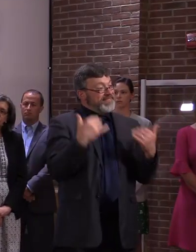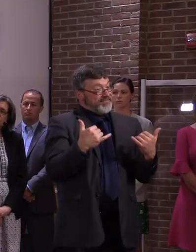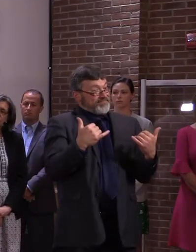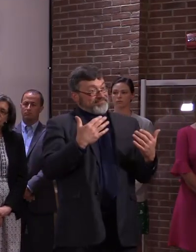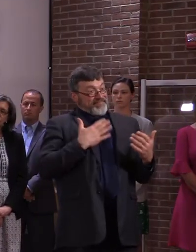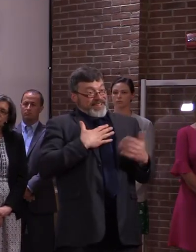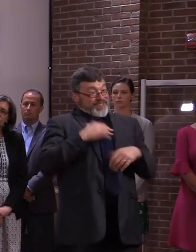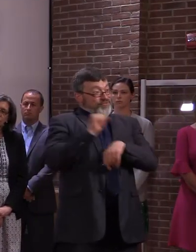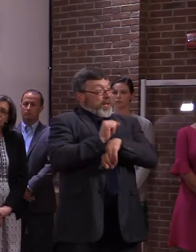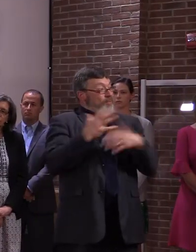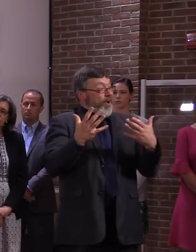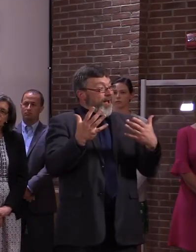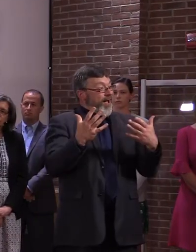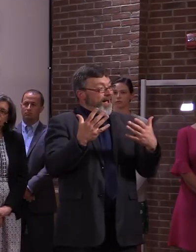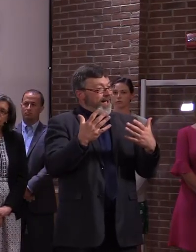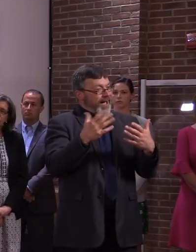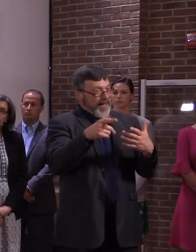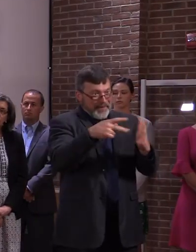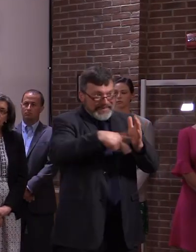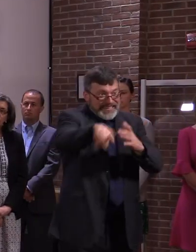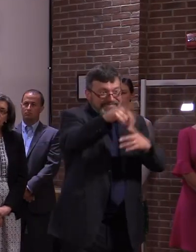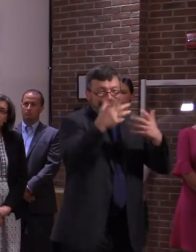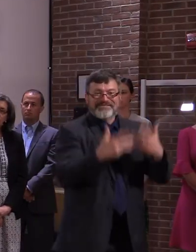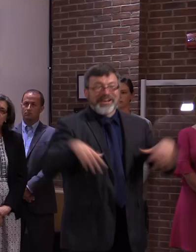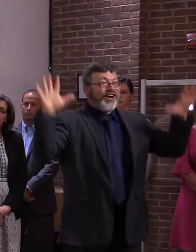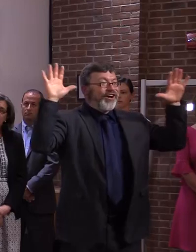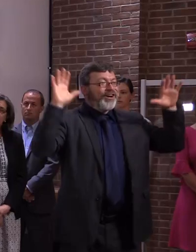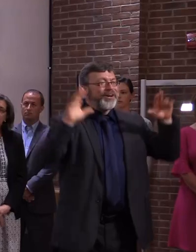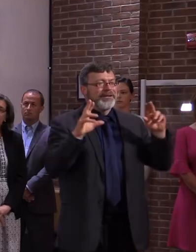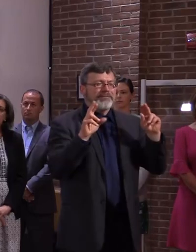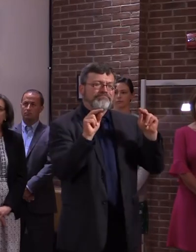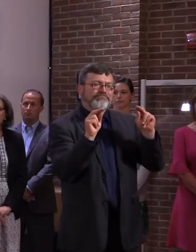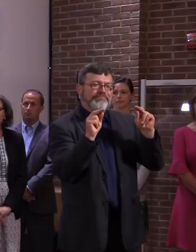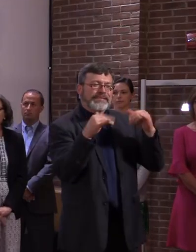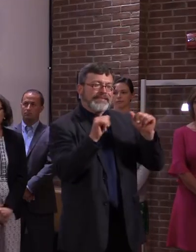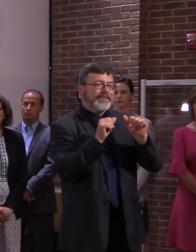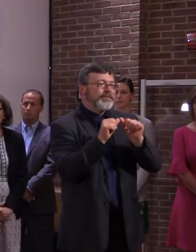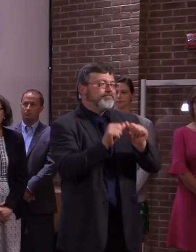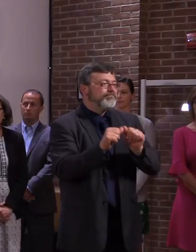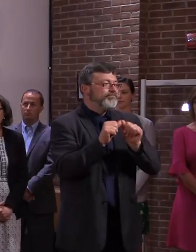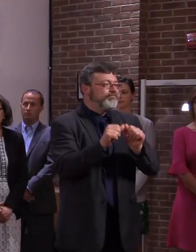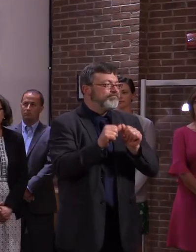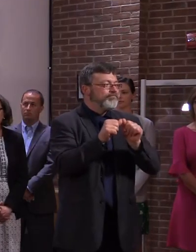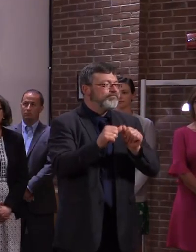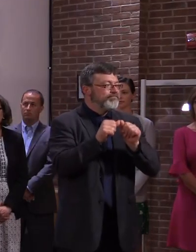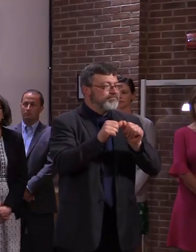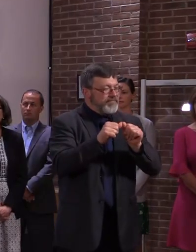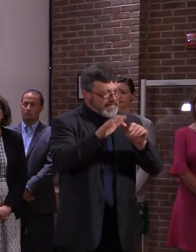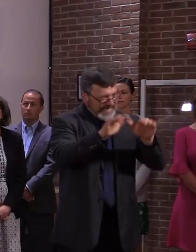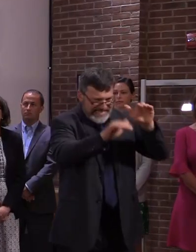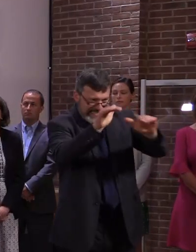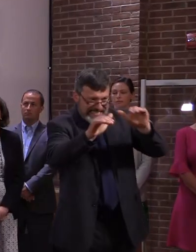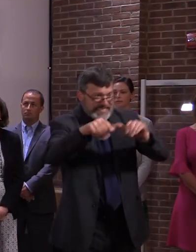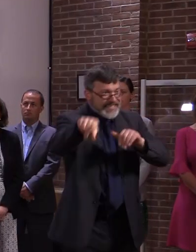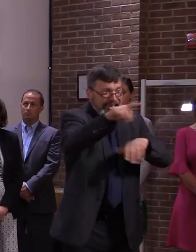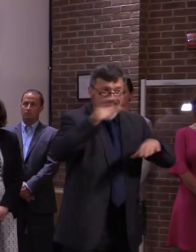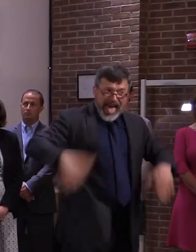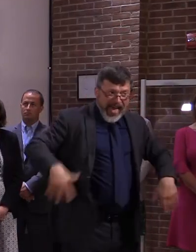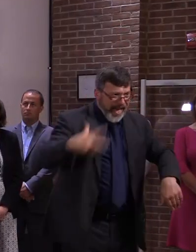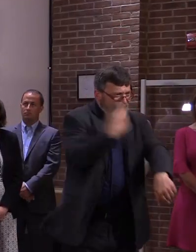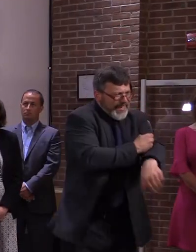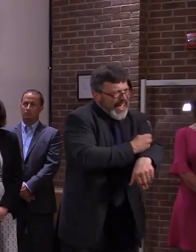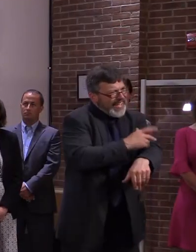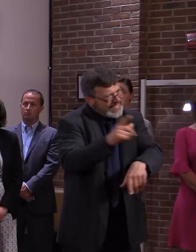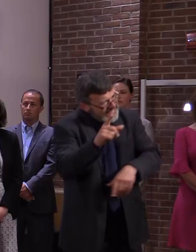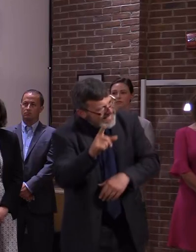over. We will continue getting as many Vermonters vaccinated as possible to keep this protection as strong as we